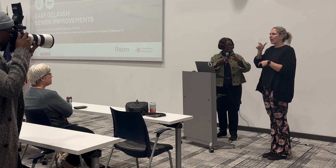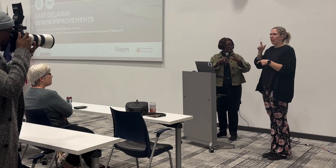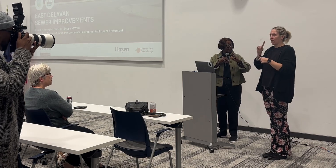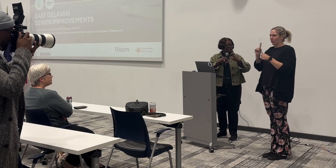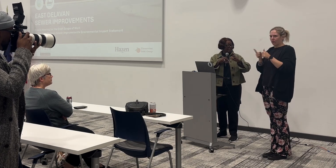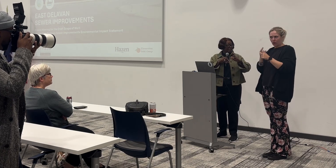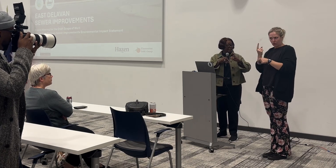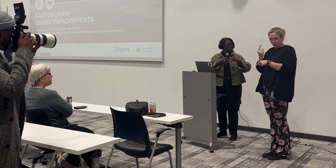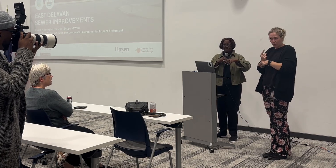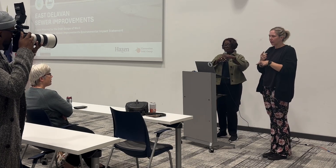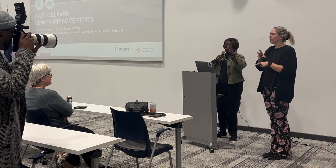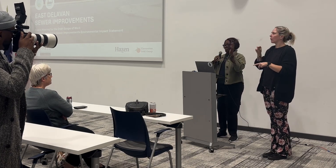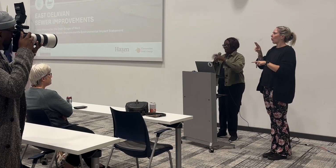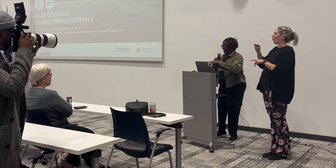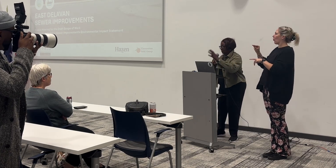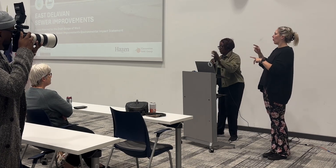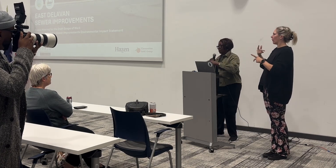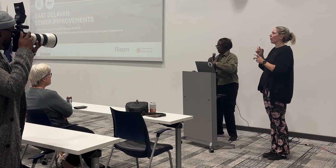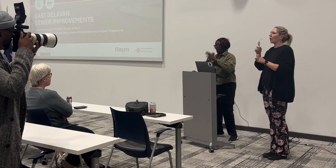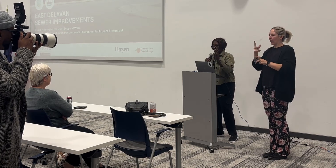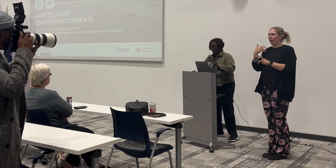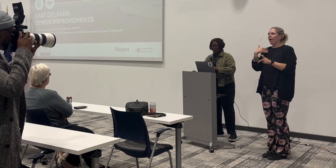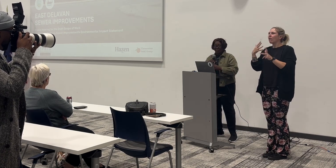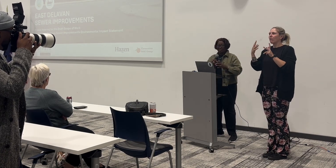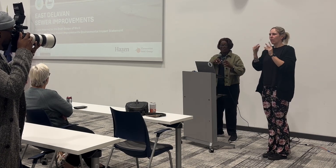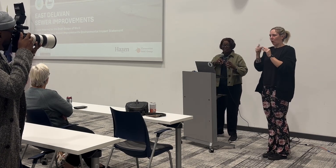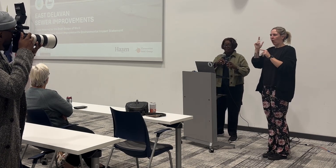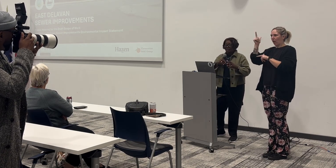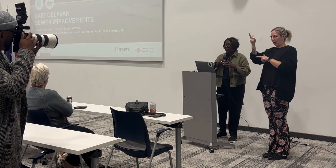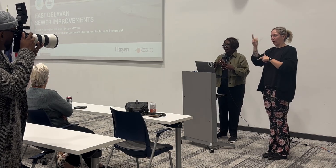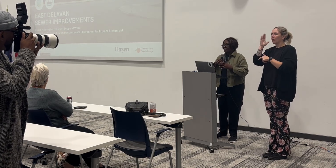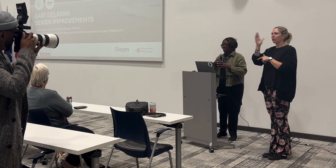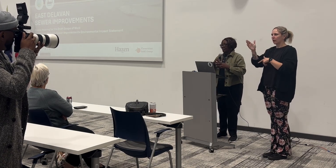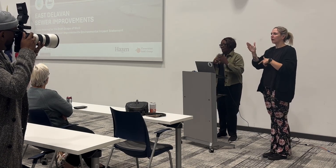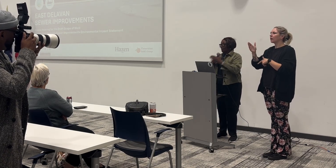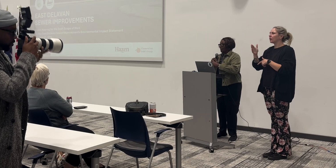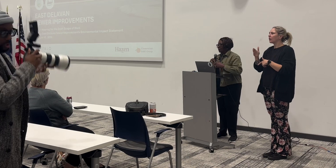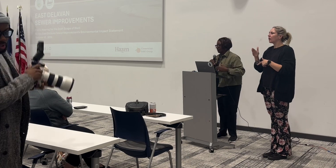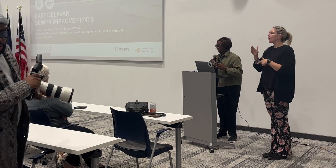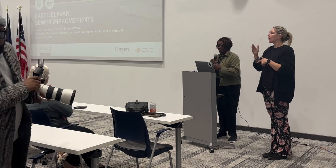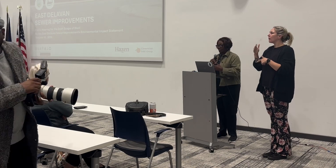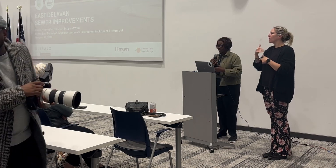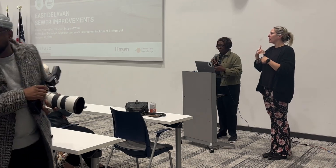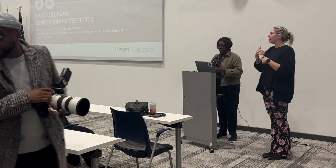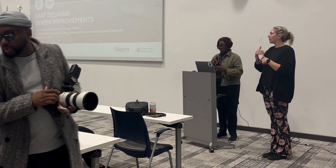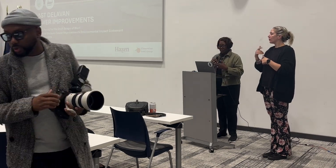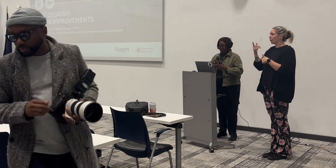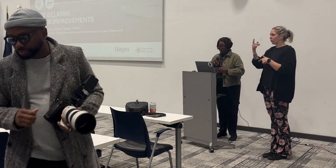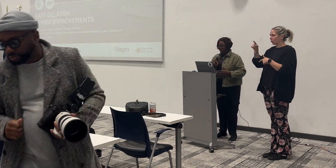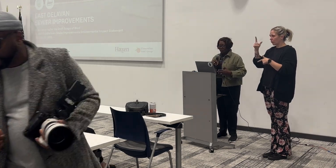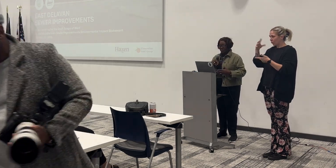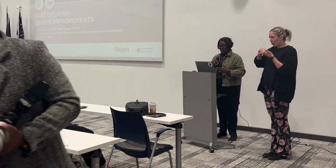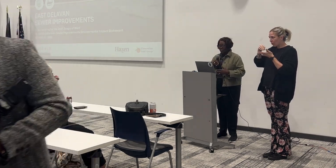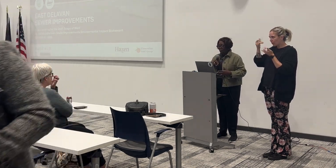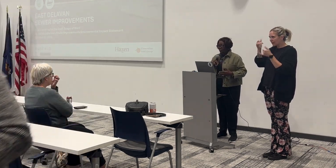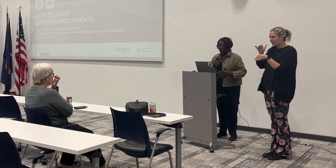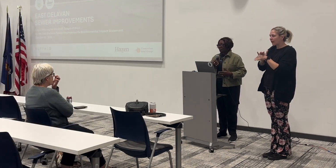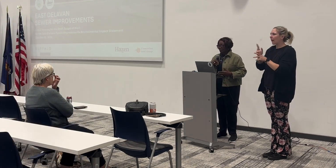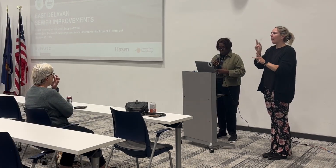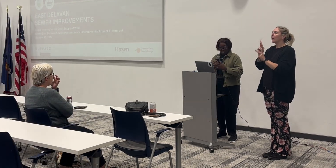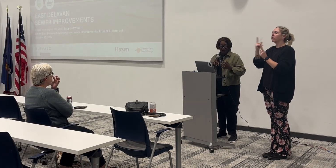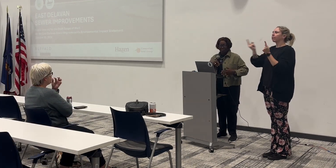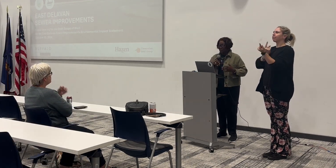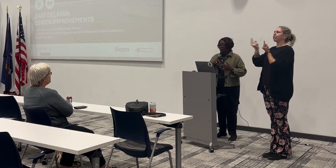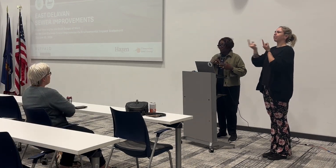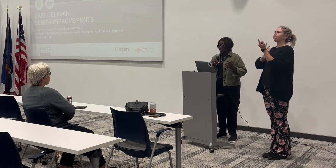is it? No. And there'll be a lot more, I hope, because it's all that I don't find out tonight, people are going to call and ask me